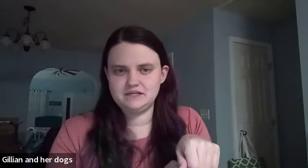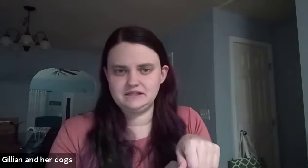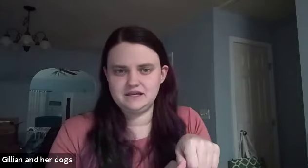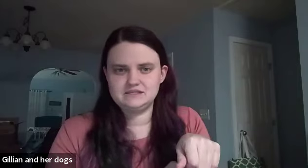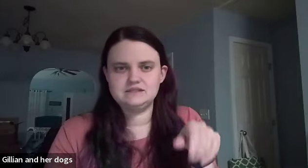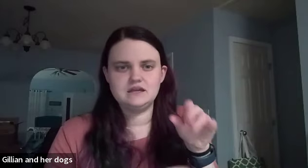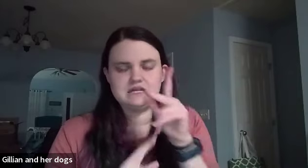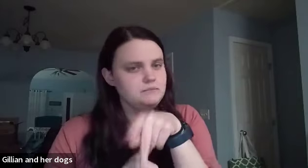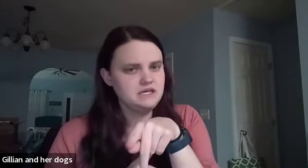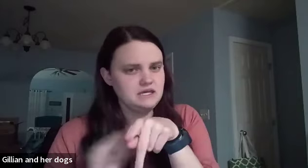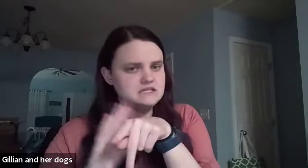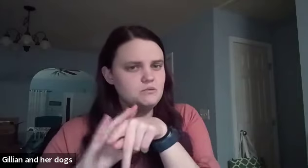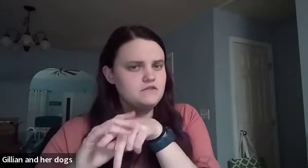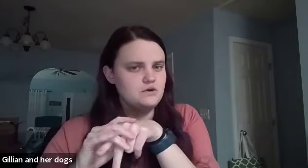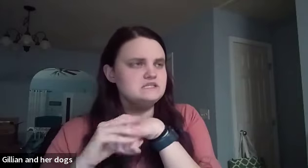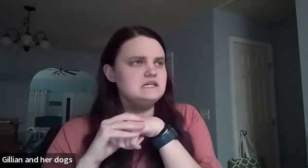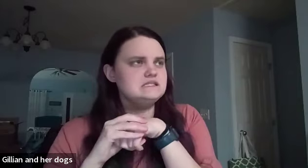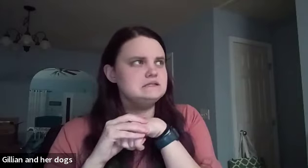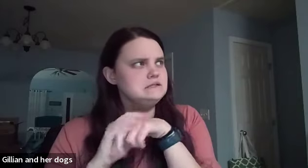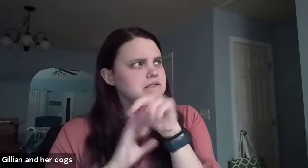typically does. It's not a P. It's not one of those. It's